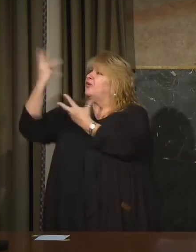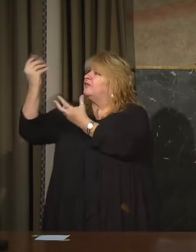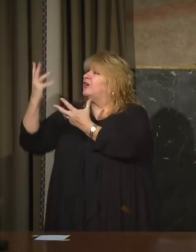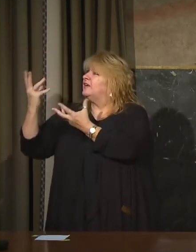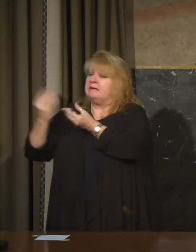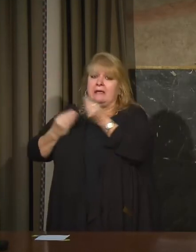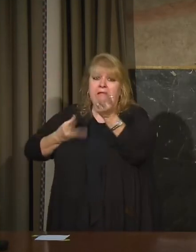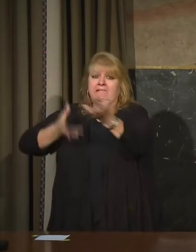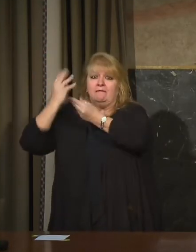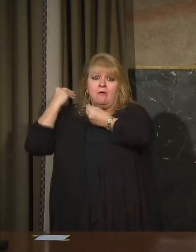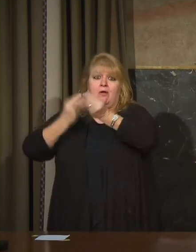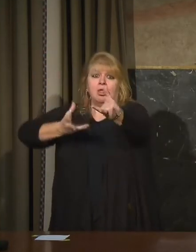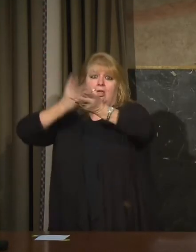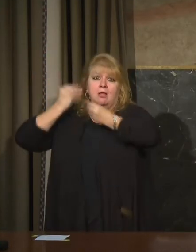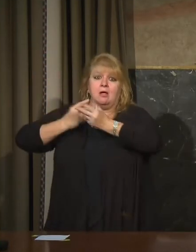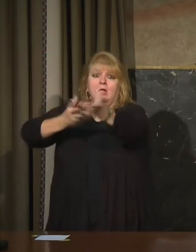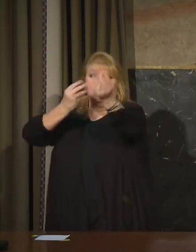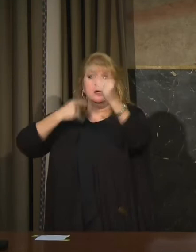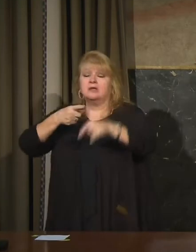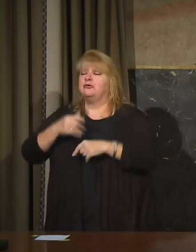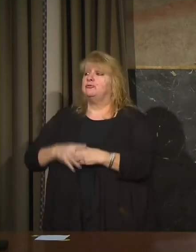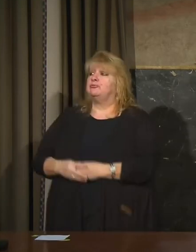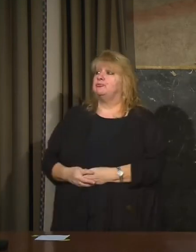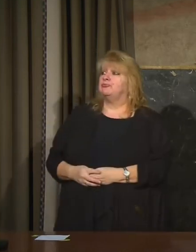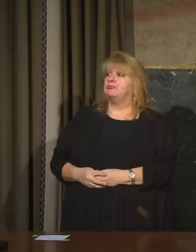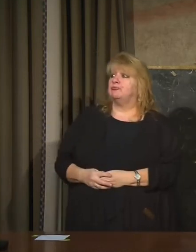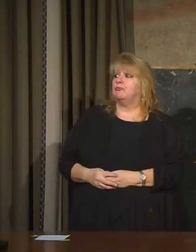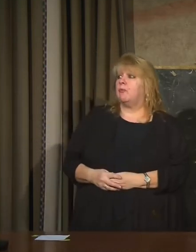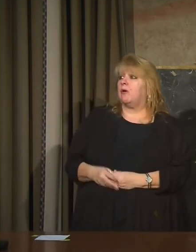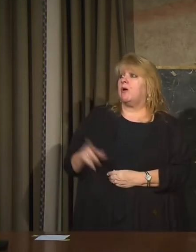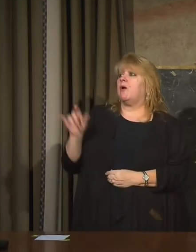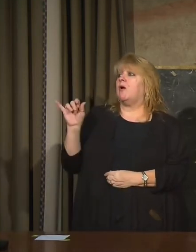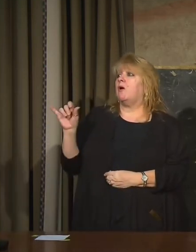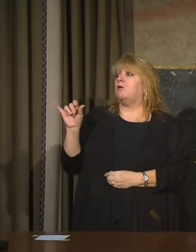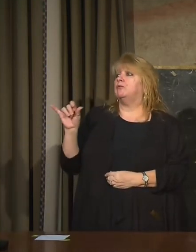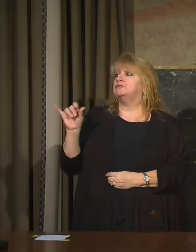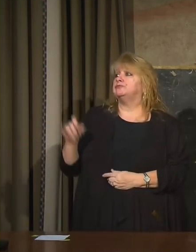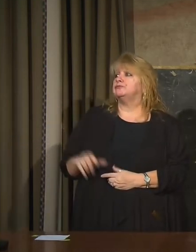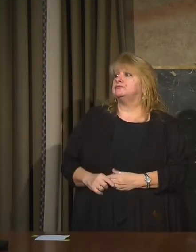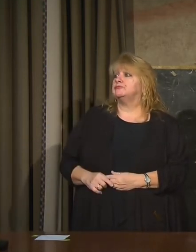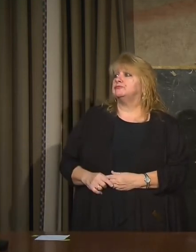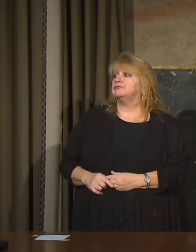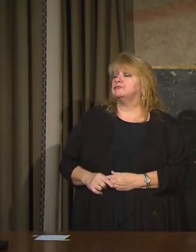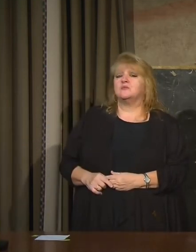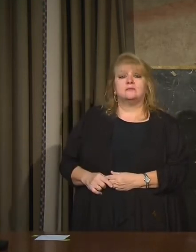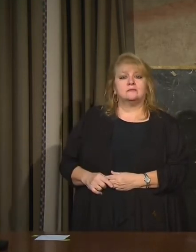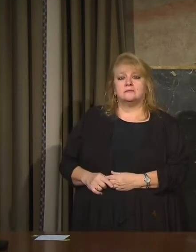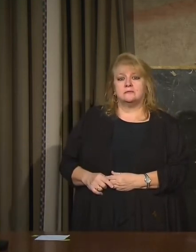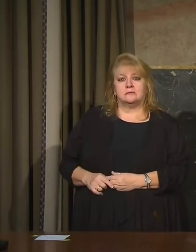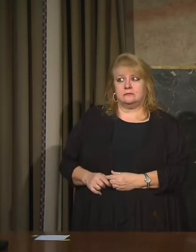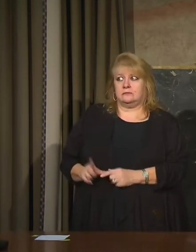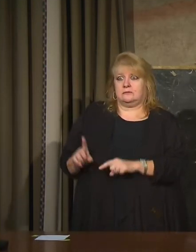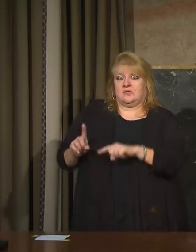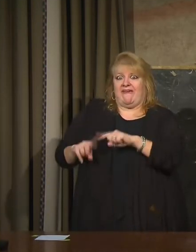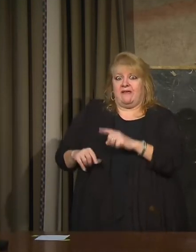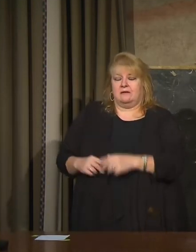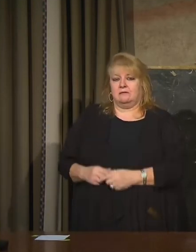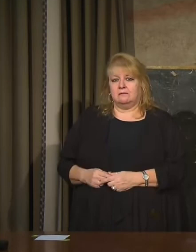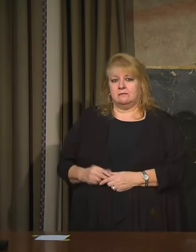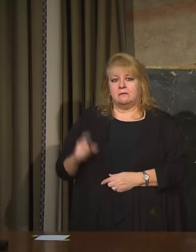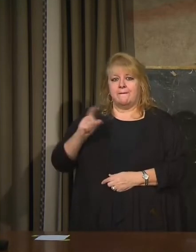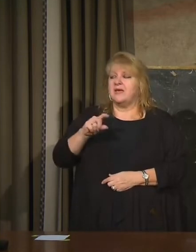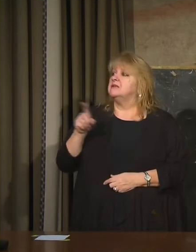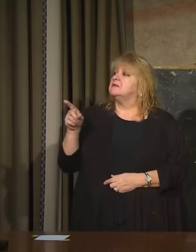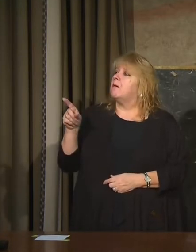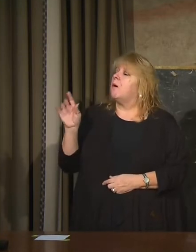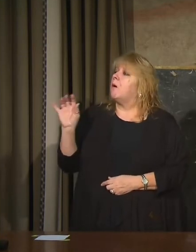to people to then act on all of that guidance. And we really have to do